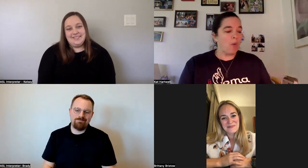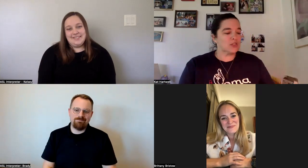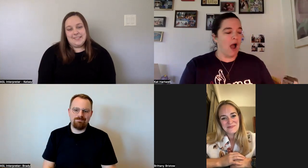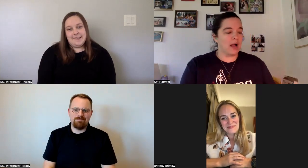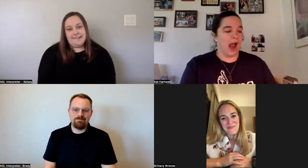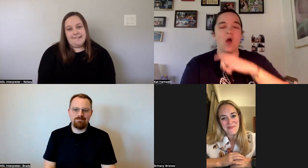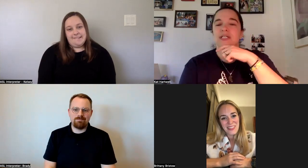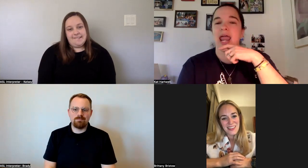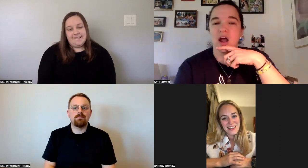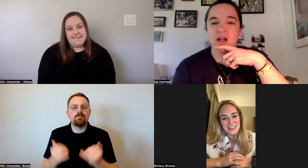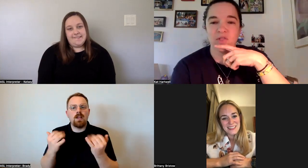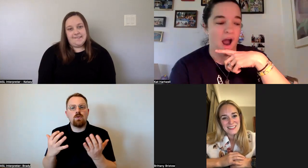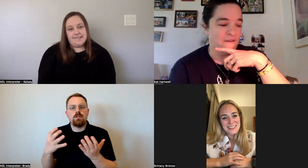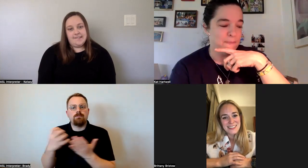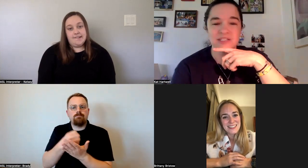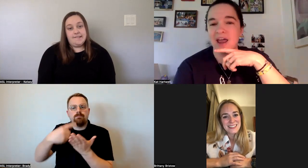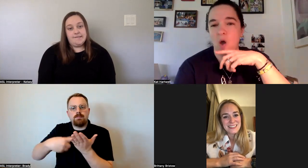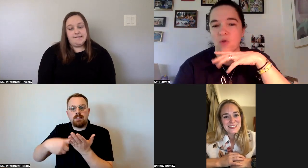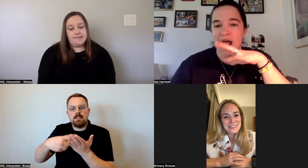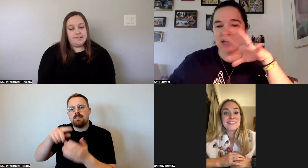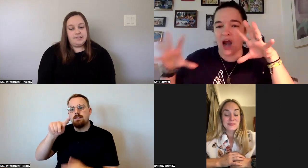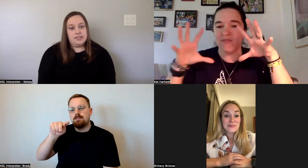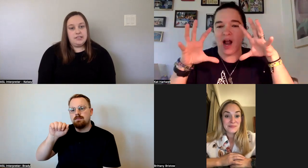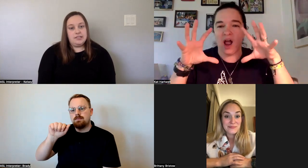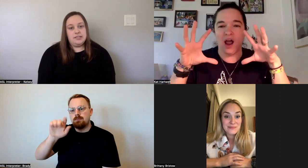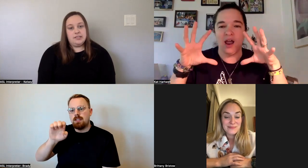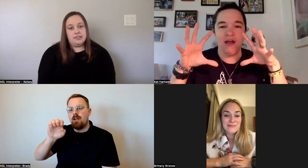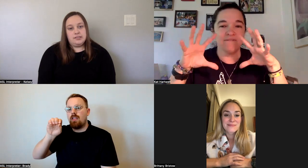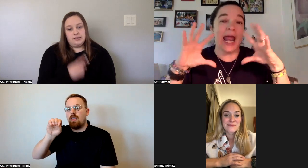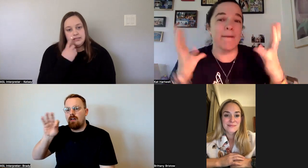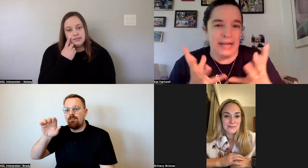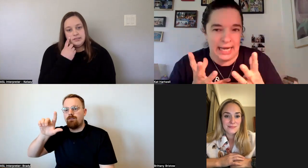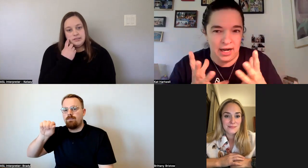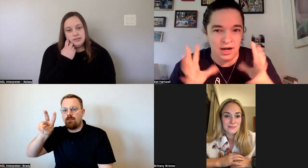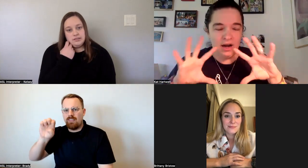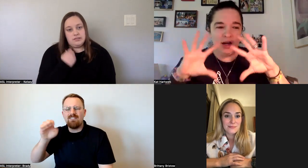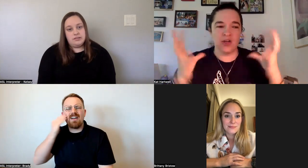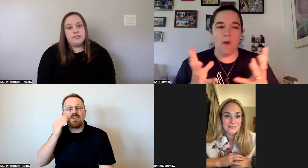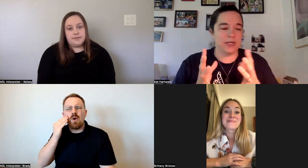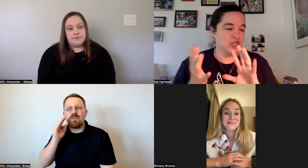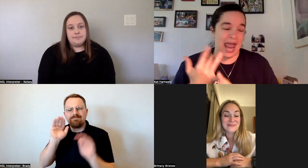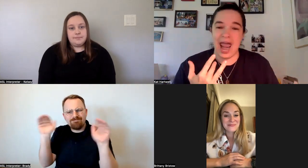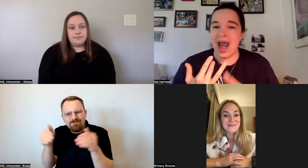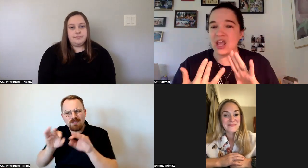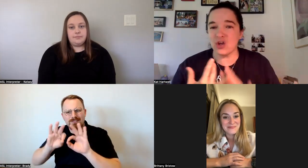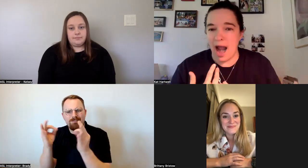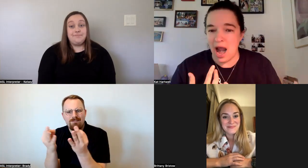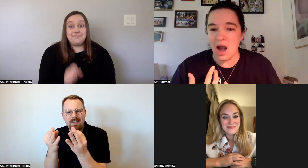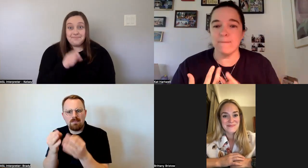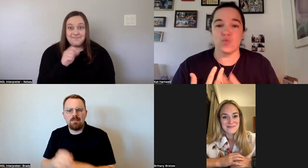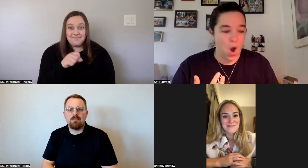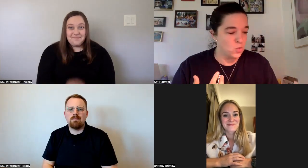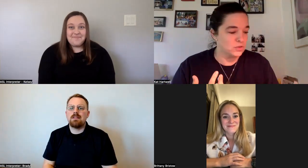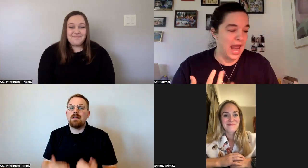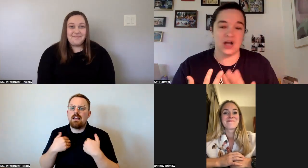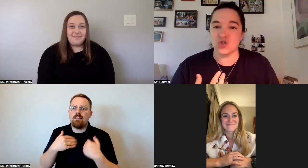So I want to talk about Tale of Love, because I know that's kind of like a family, you know, because your dad, your